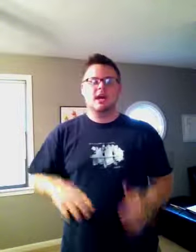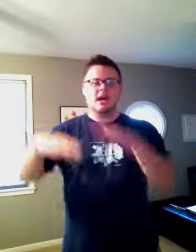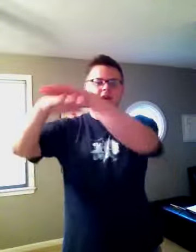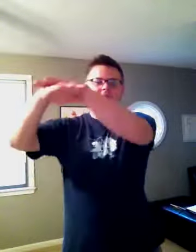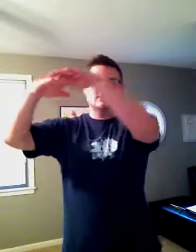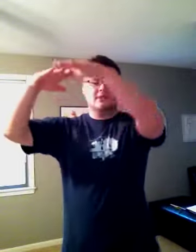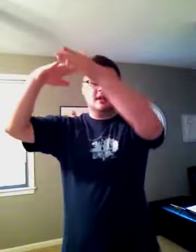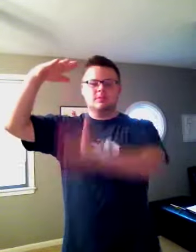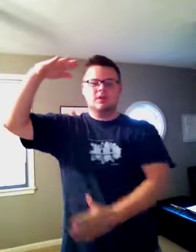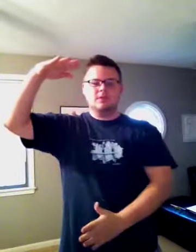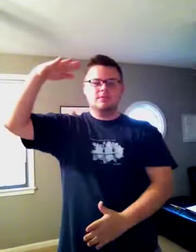and steep